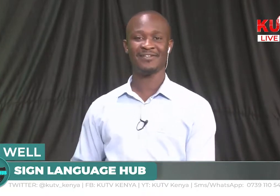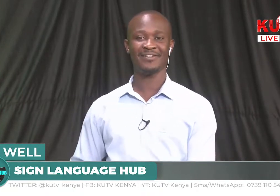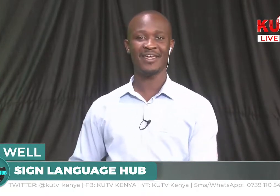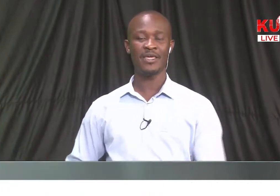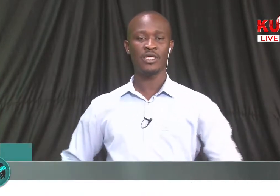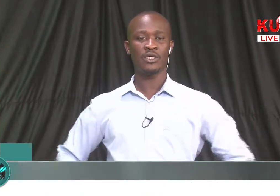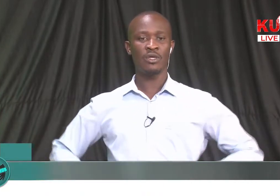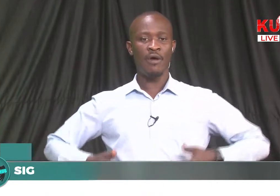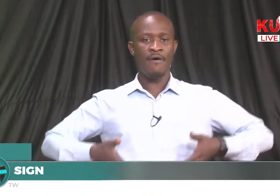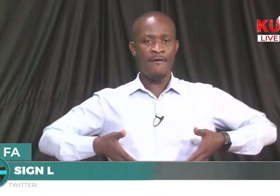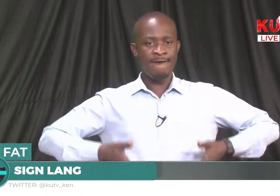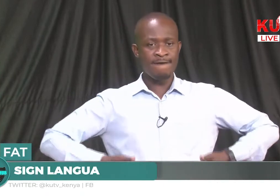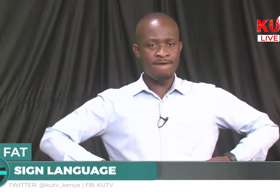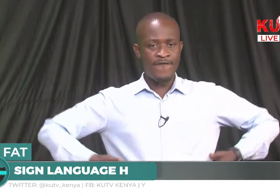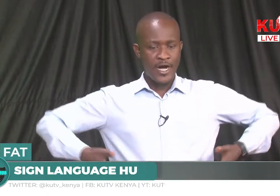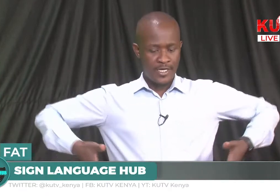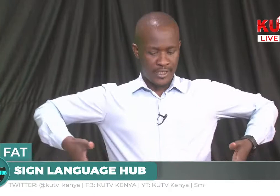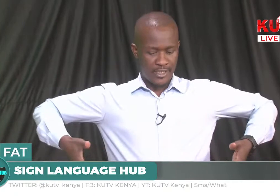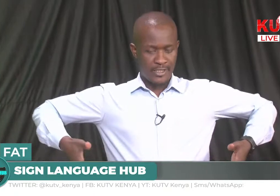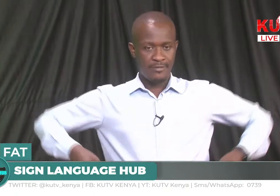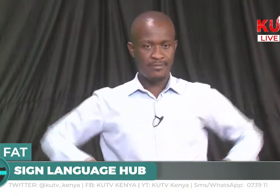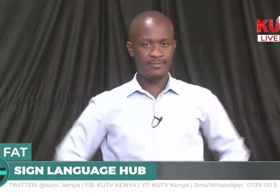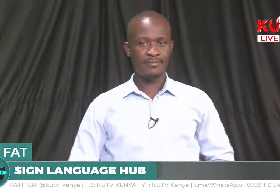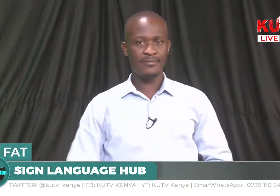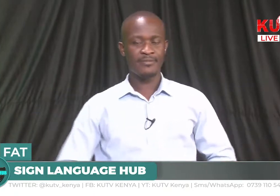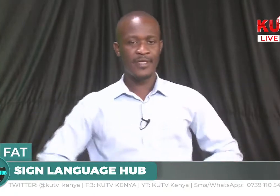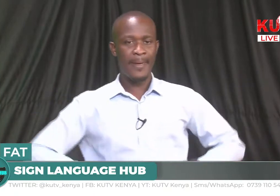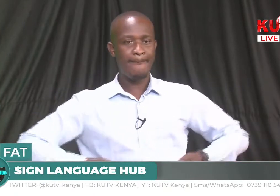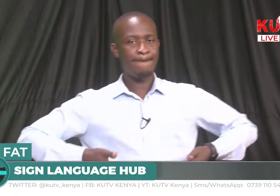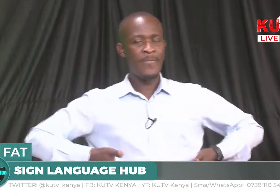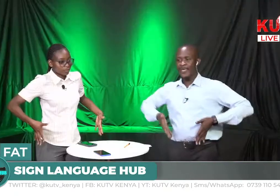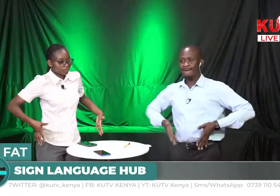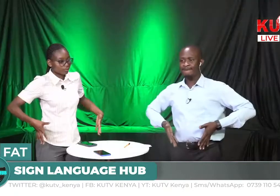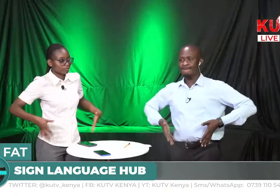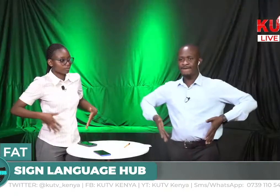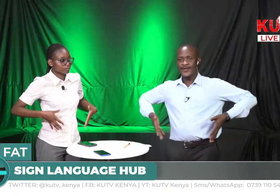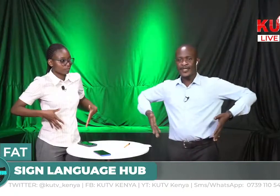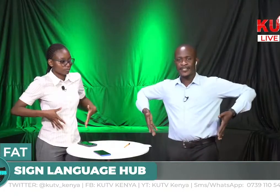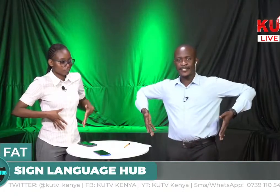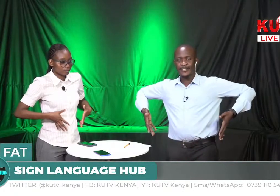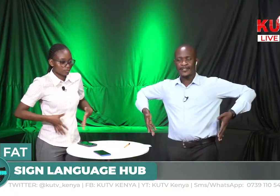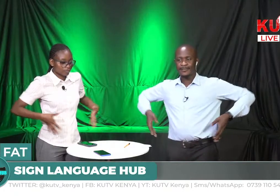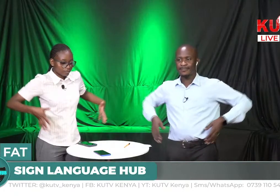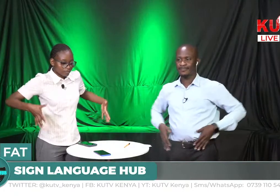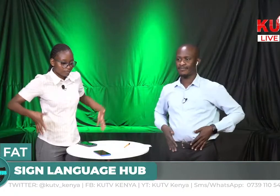okay? Fat, okay? Fat.